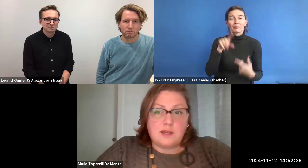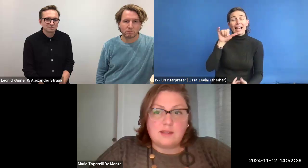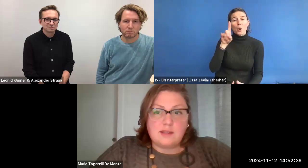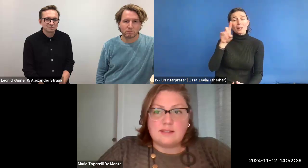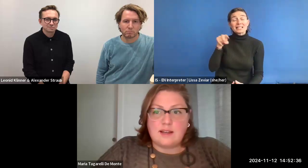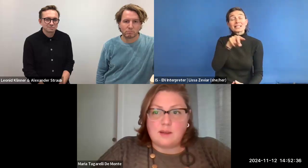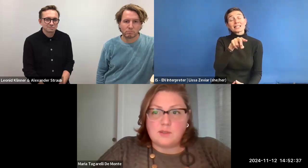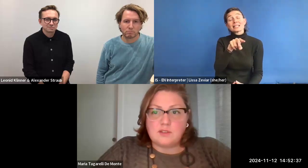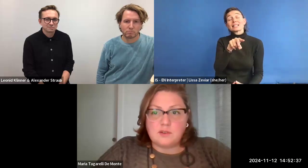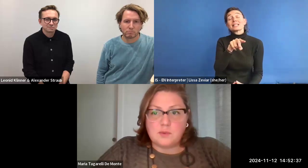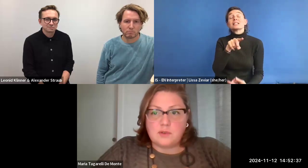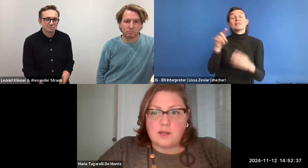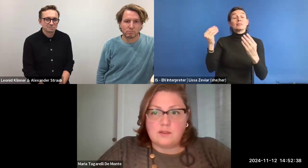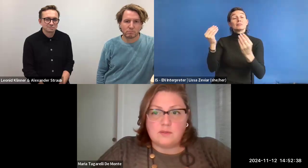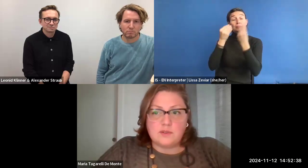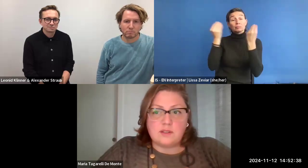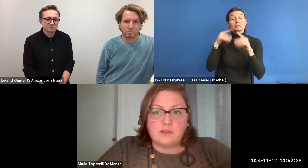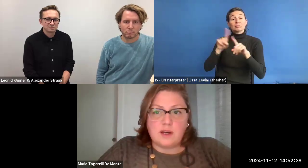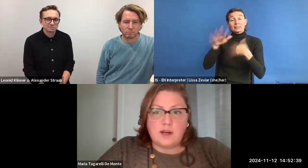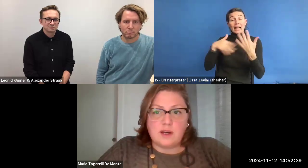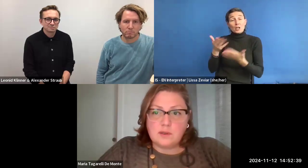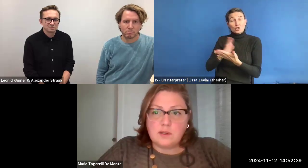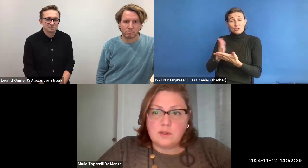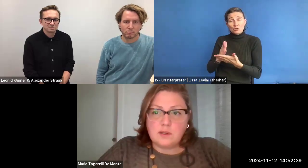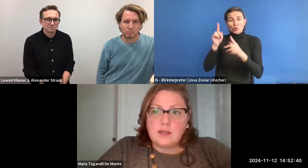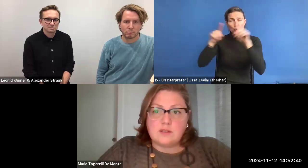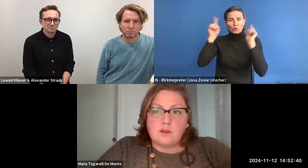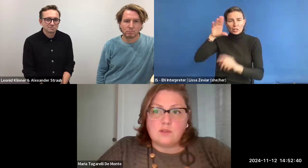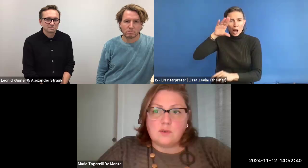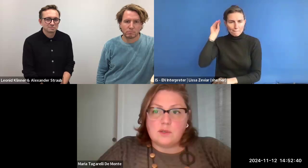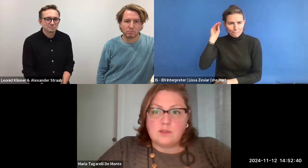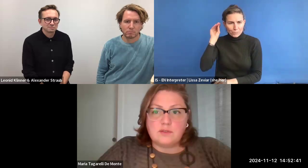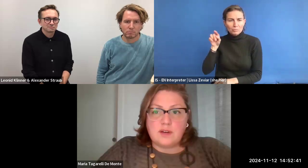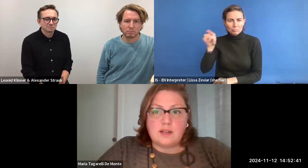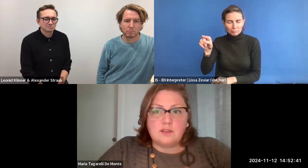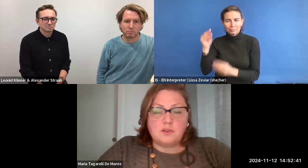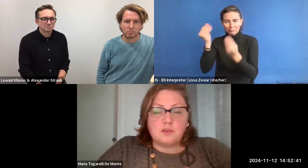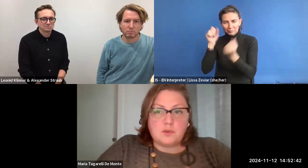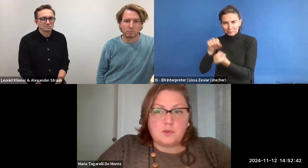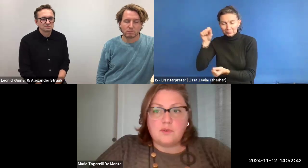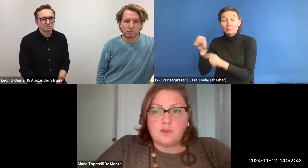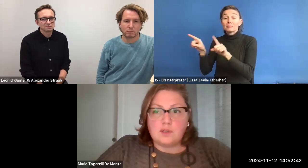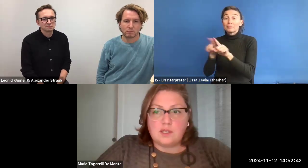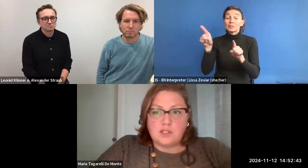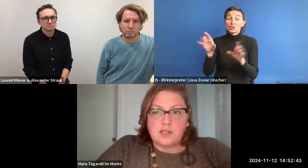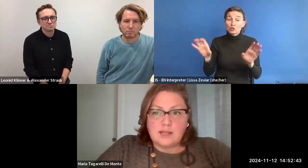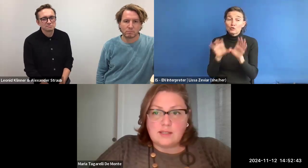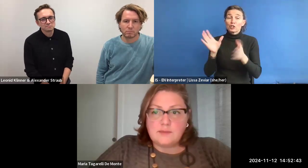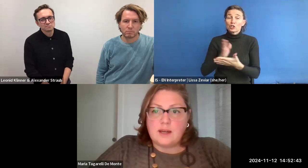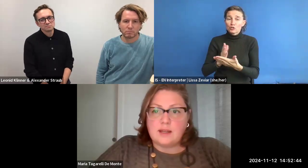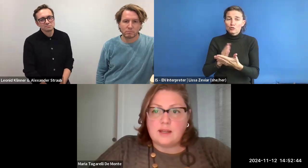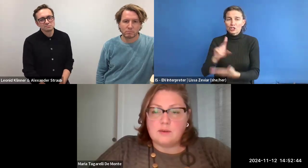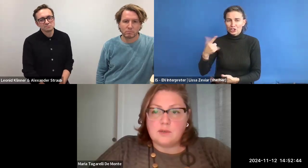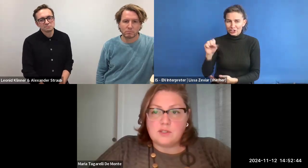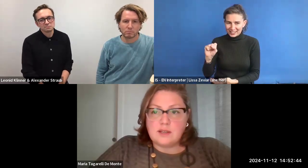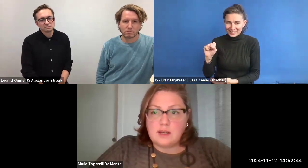trained as a sign language interpreter at the University of Hamburg. He is also a certified interpreter for